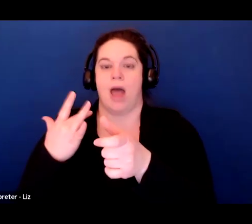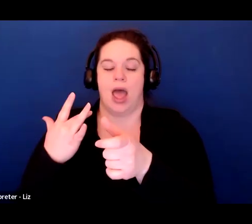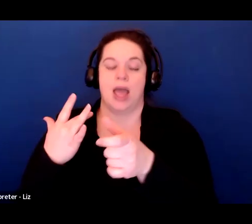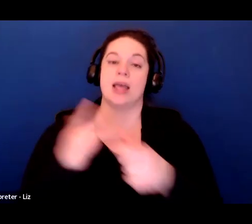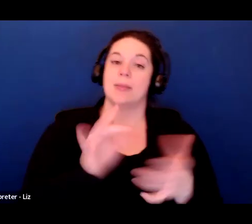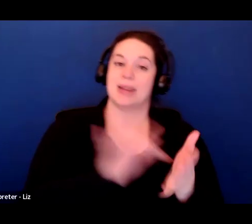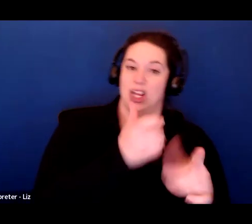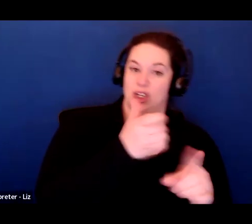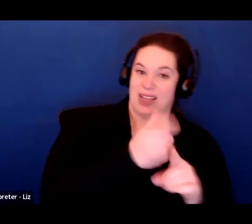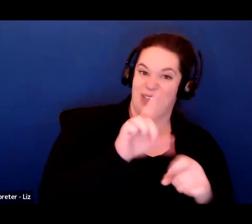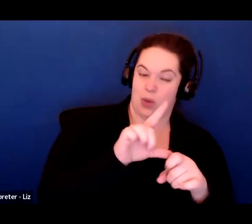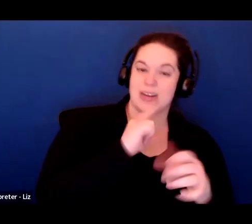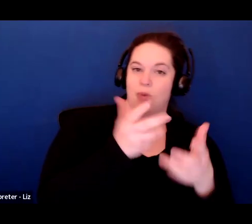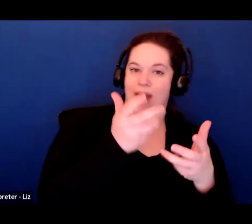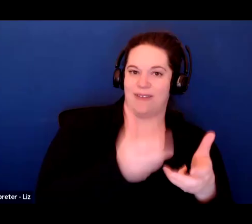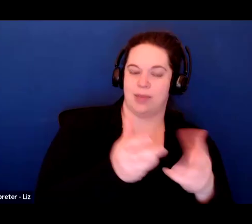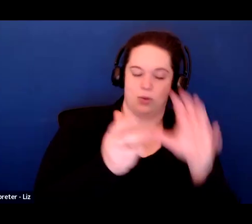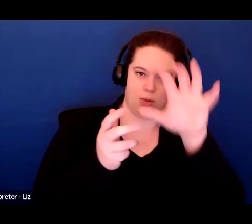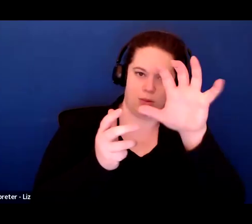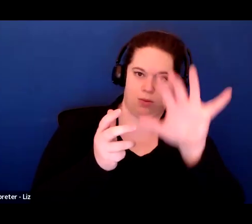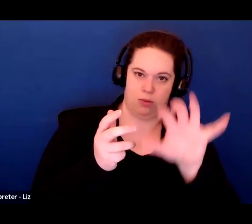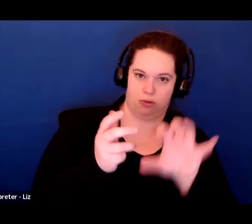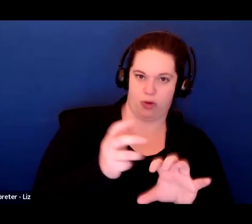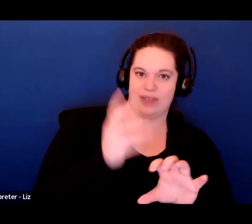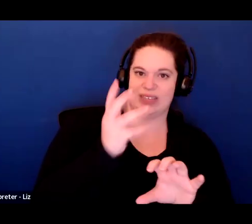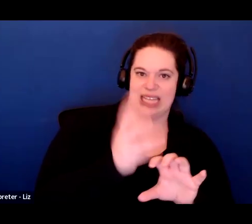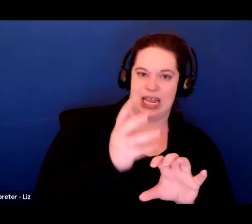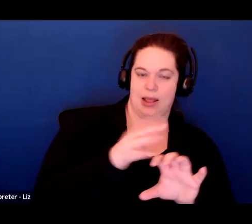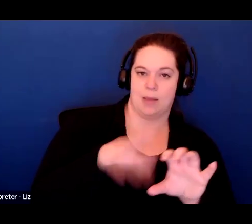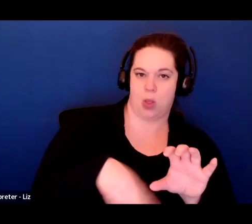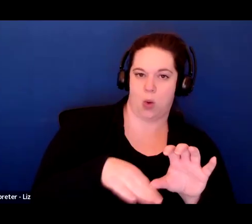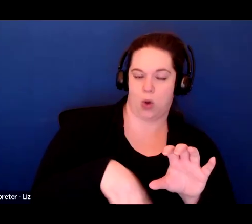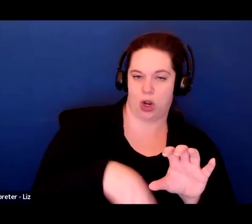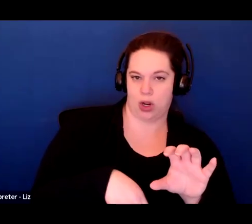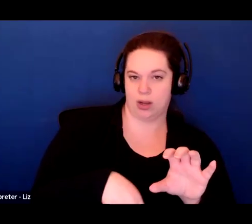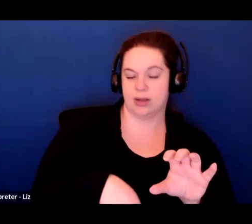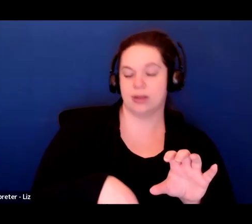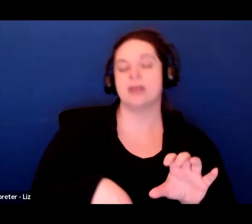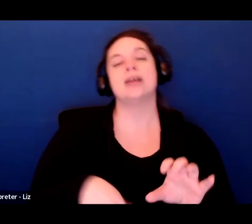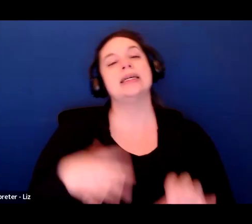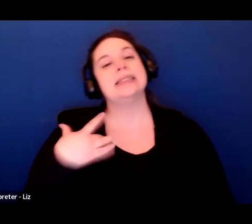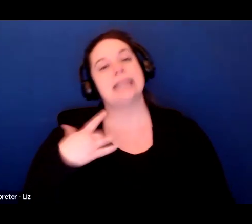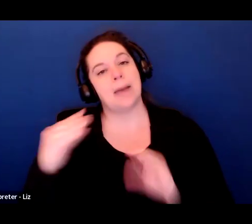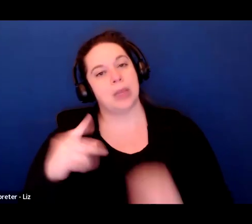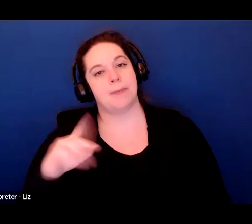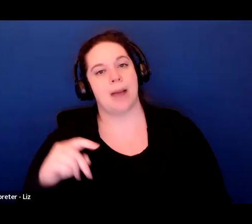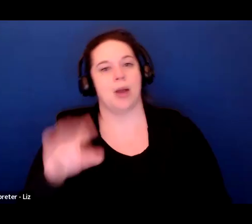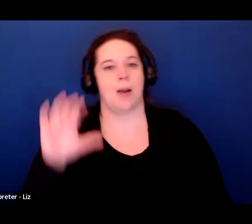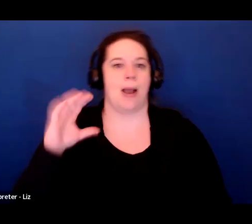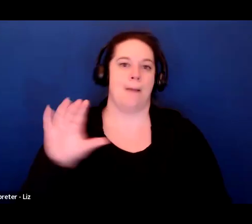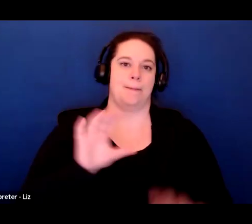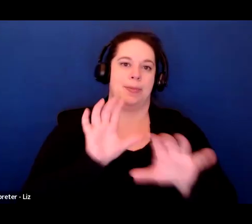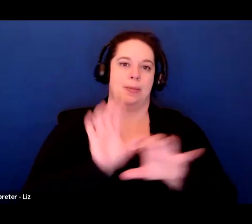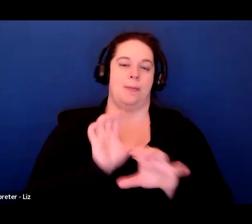cord. Some people have gotten them up higher. It's usually done in the lower spinal cord, but you can find somebody who can do it